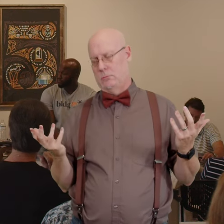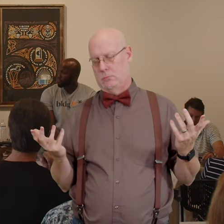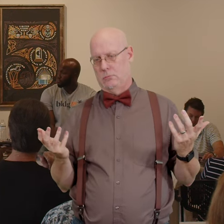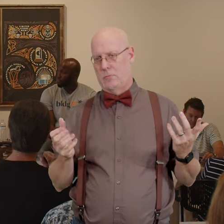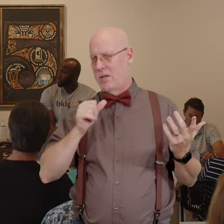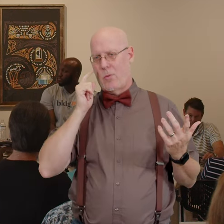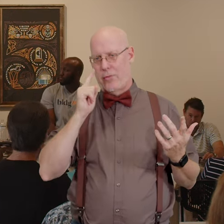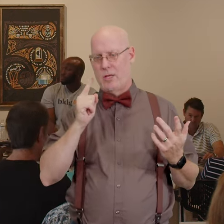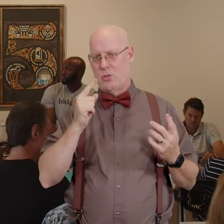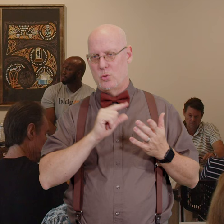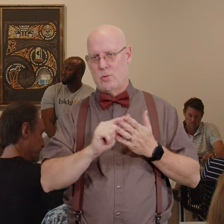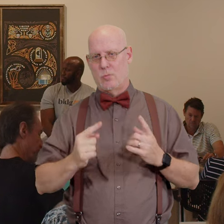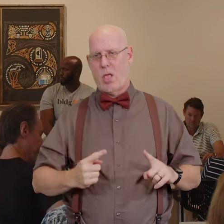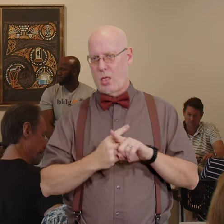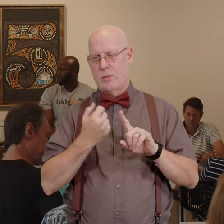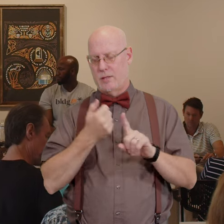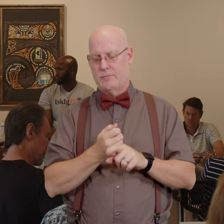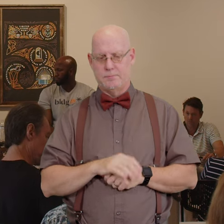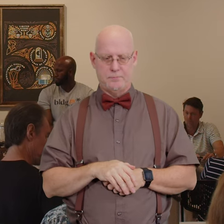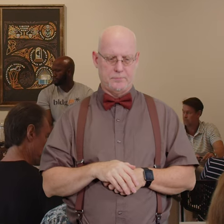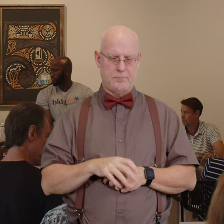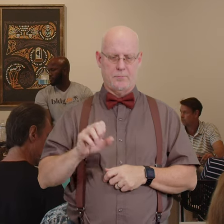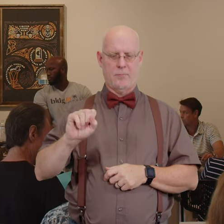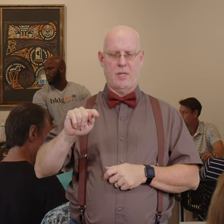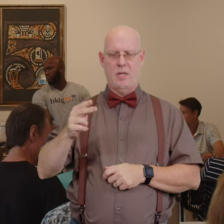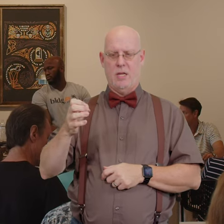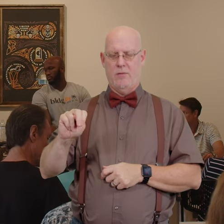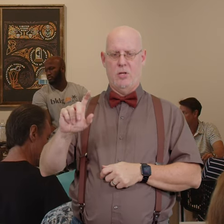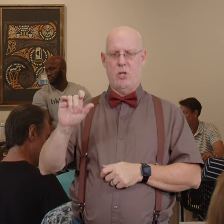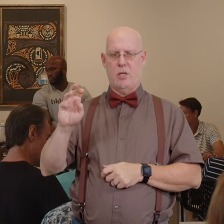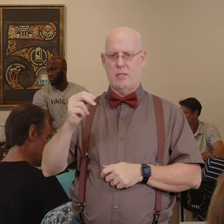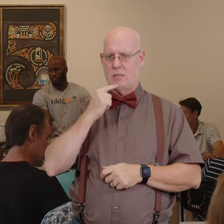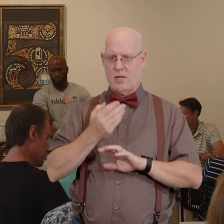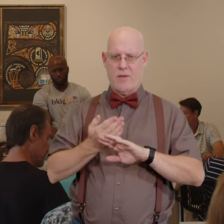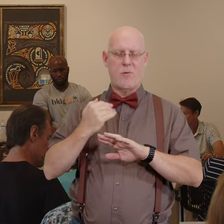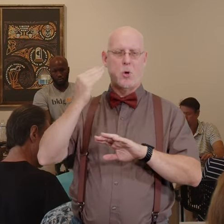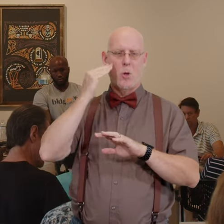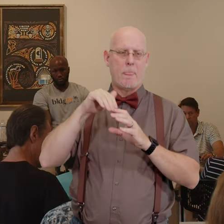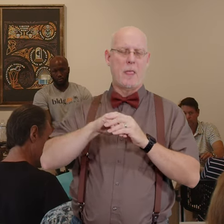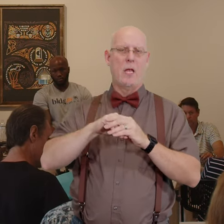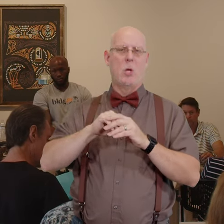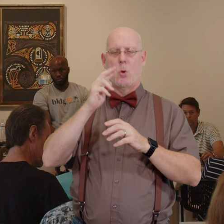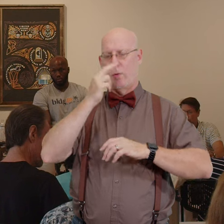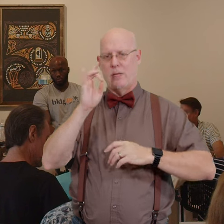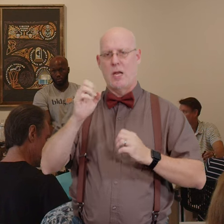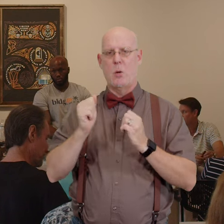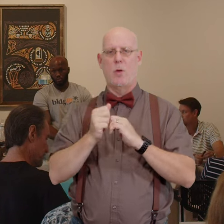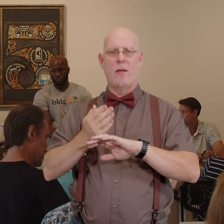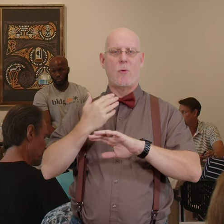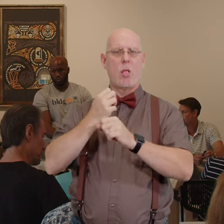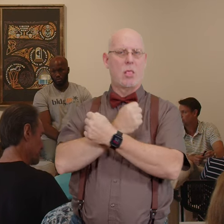So I don't think Scripture contradicts itself. Stephen Lawson taught that foreknew in Romans 8 was synonymous